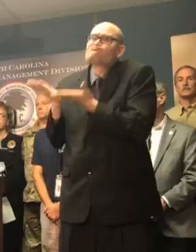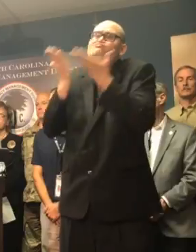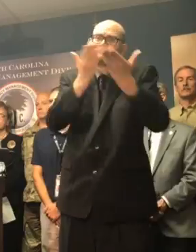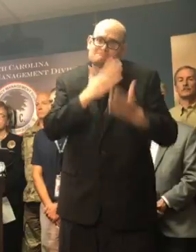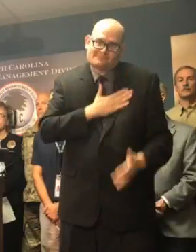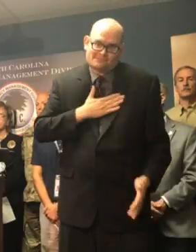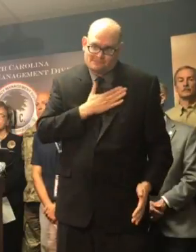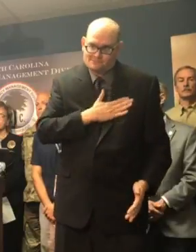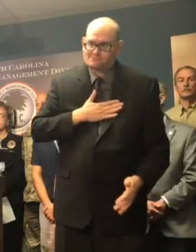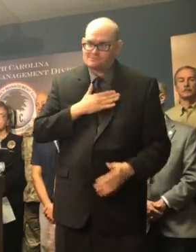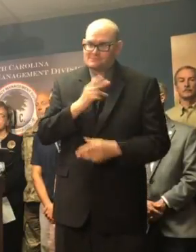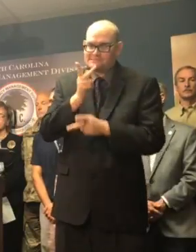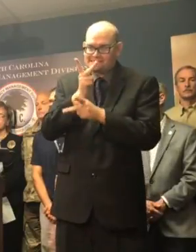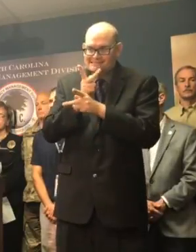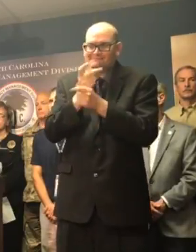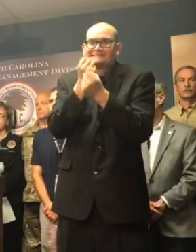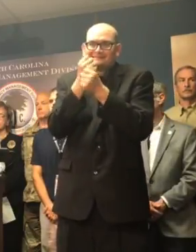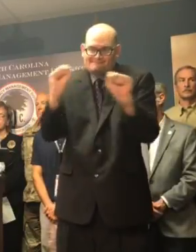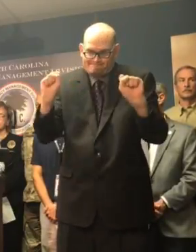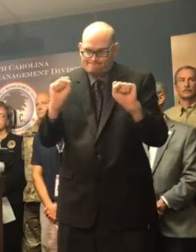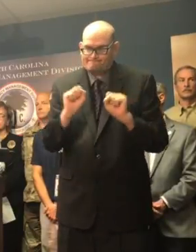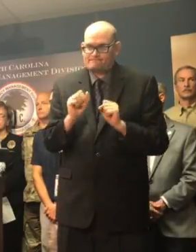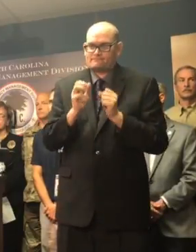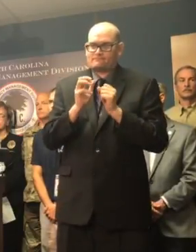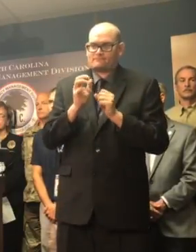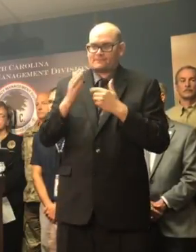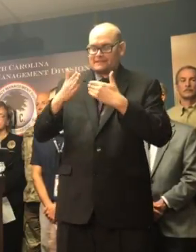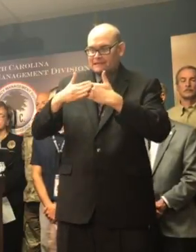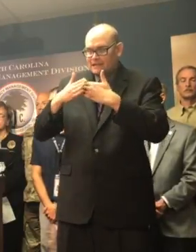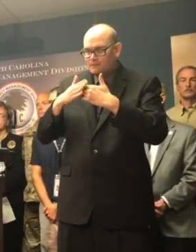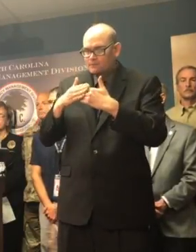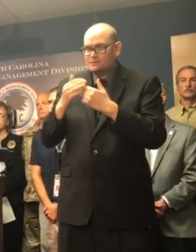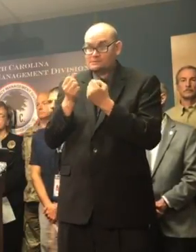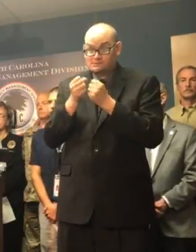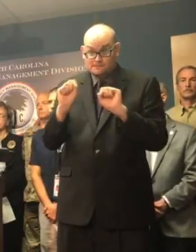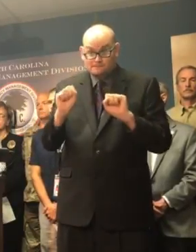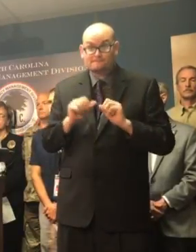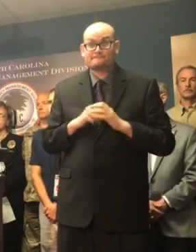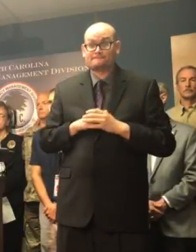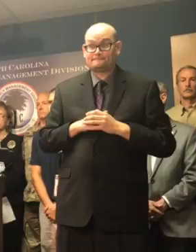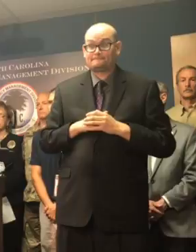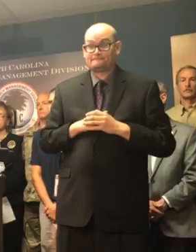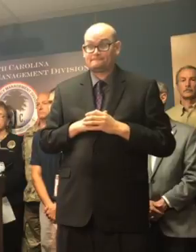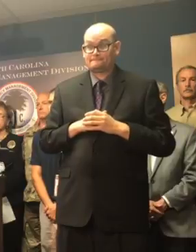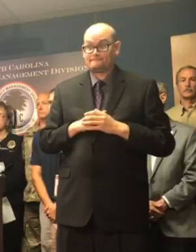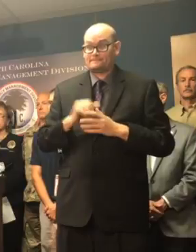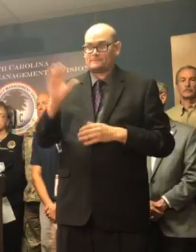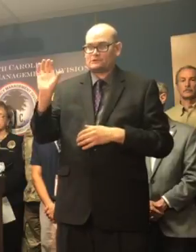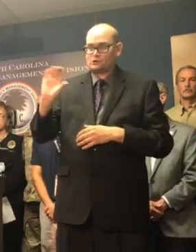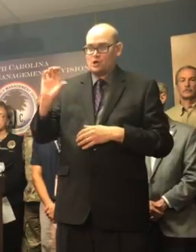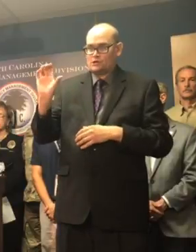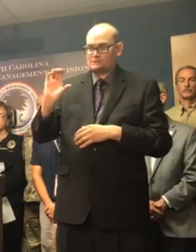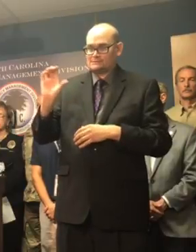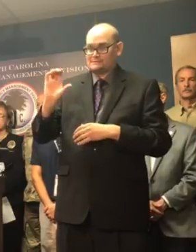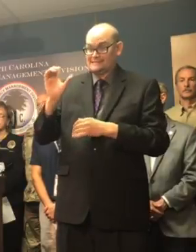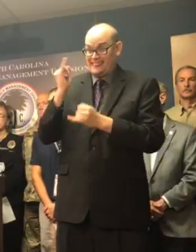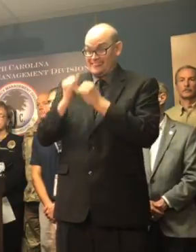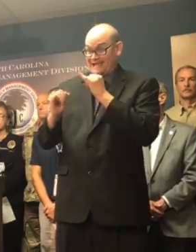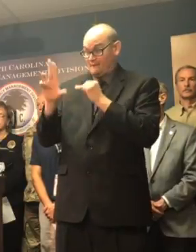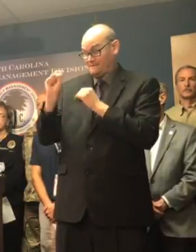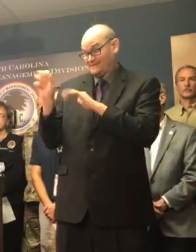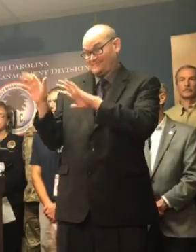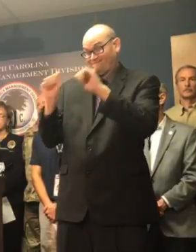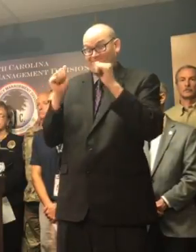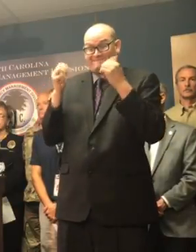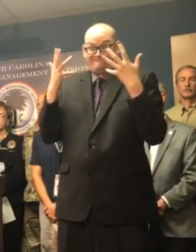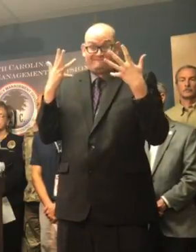to make sure that they know that they need a plan and have a plan. Like we said in Charleston, the last buses have left now in terms of that.